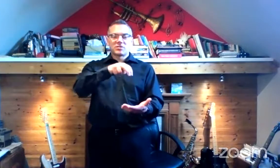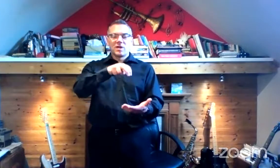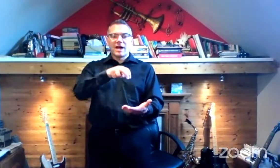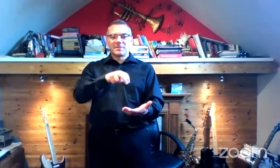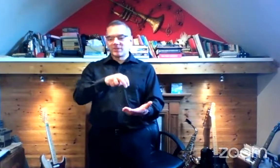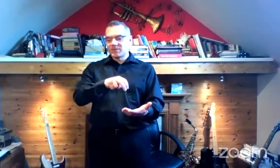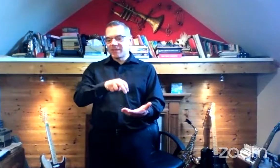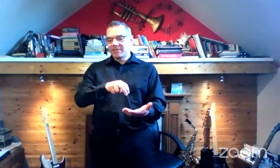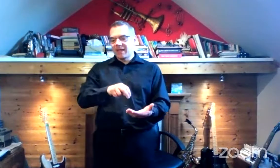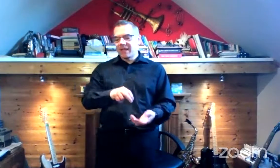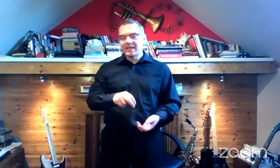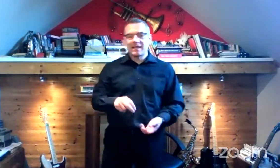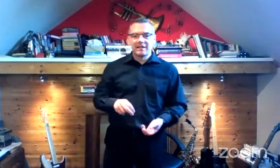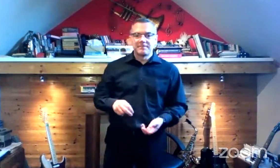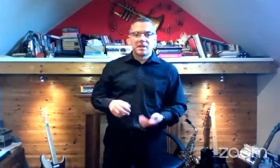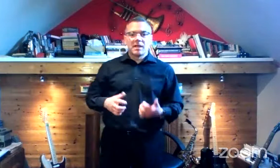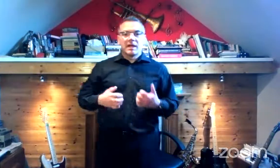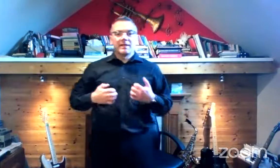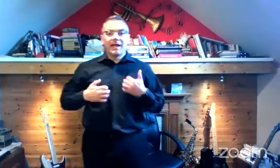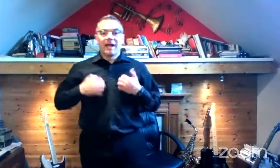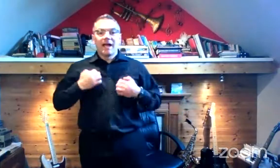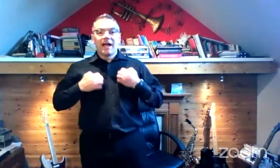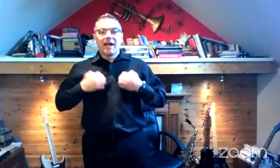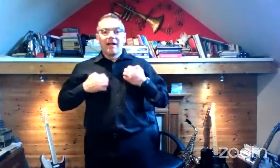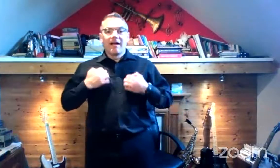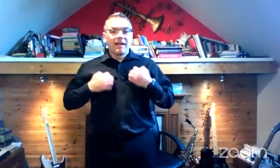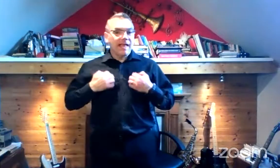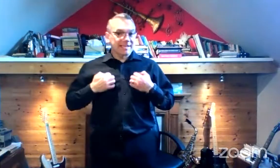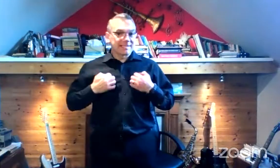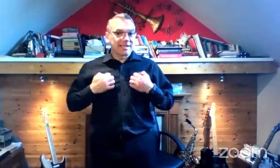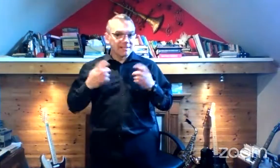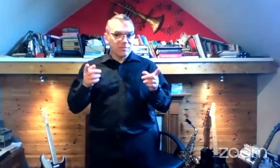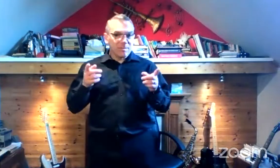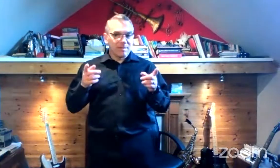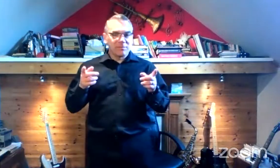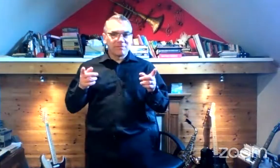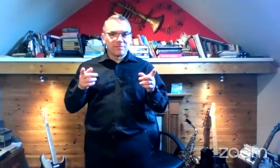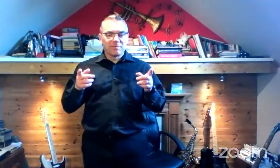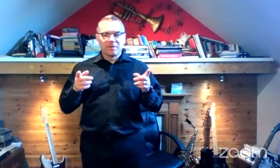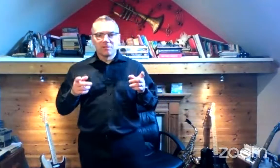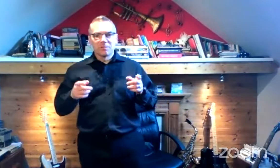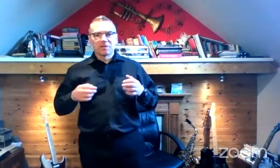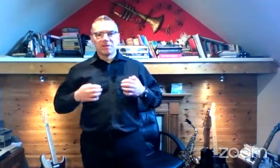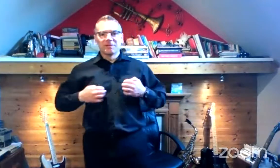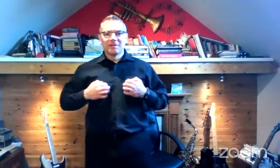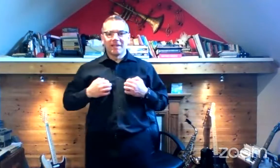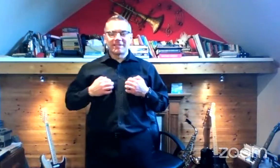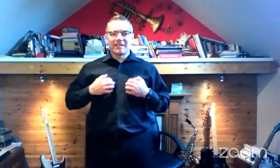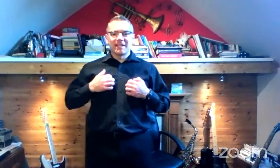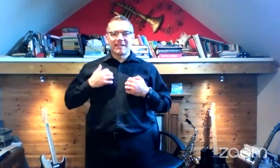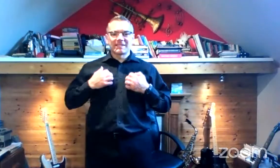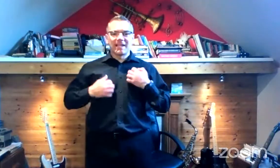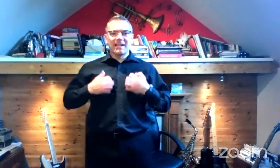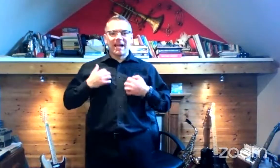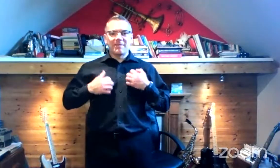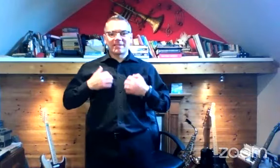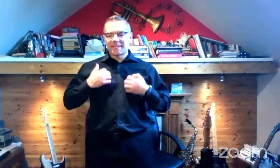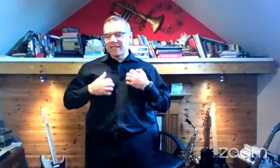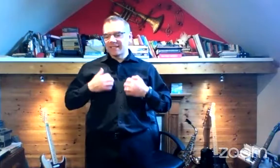Yeah, so happy to receive that letter and excited. Remember that one from a moment ago, in the last line? I'm